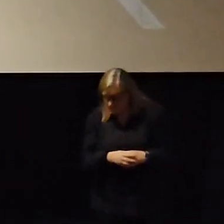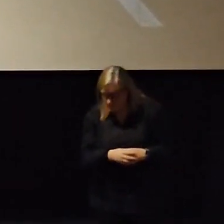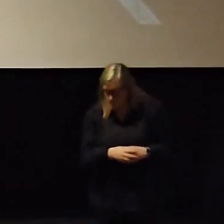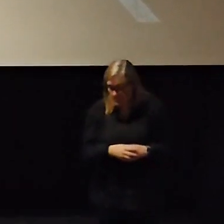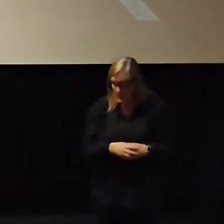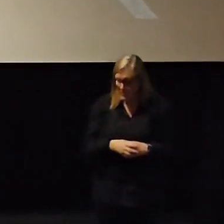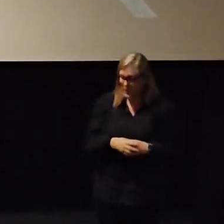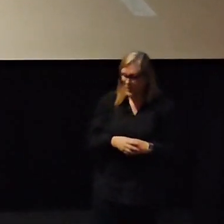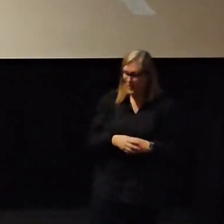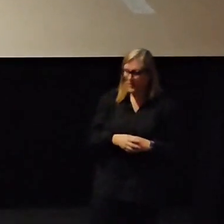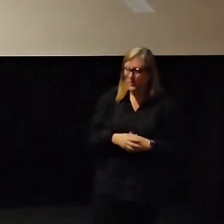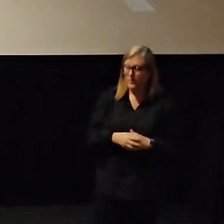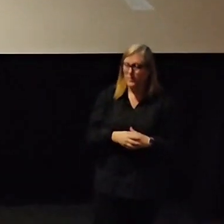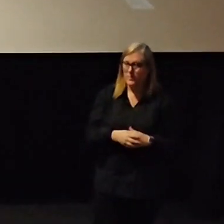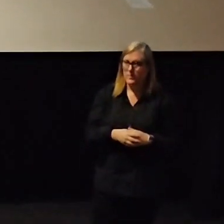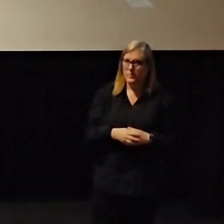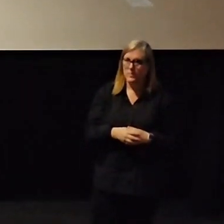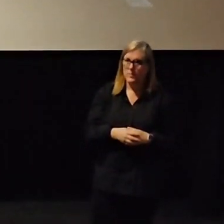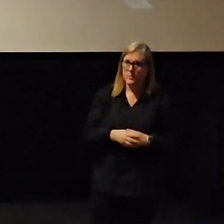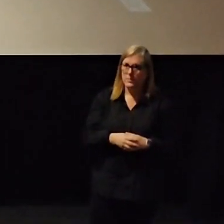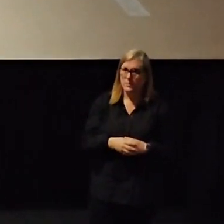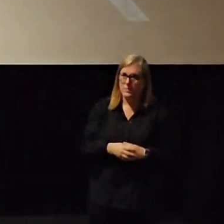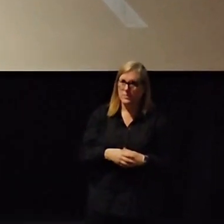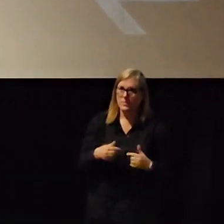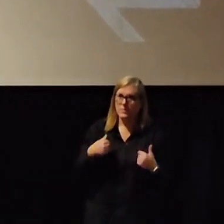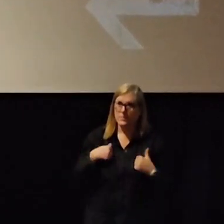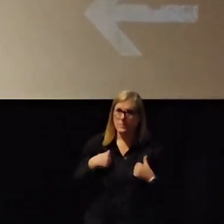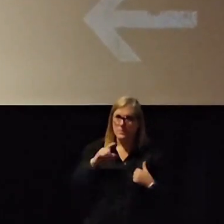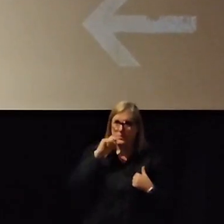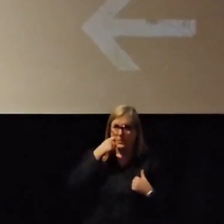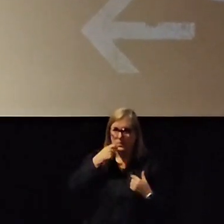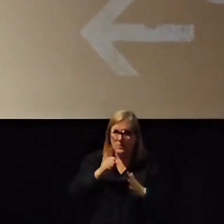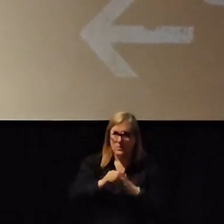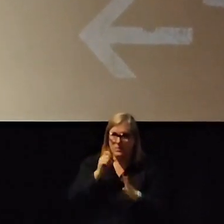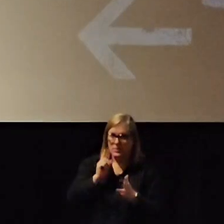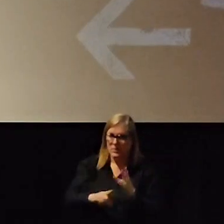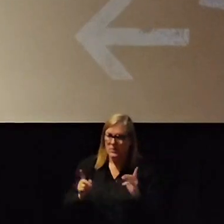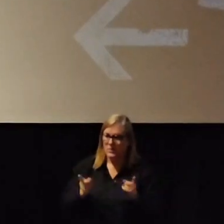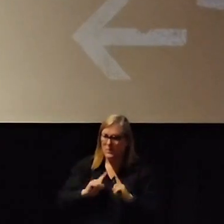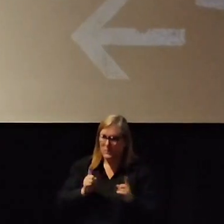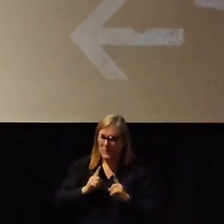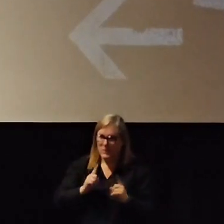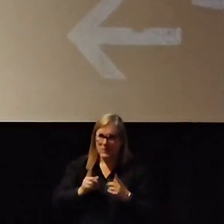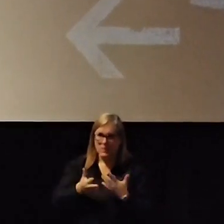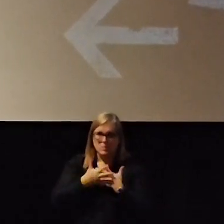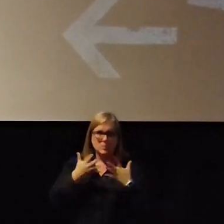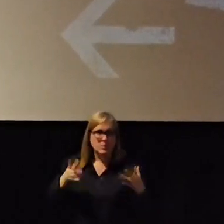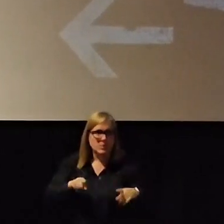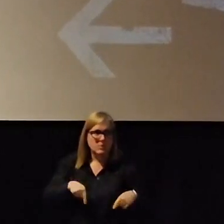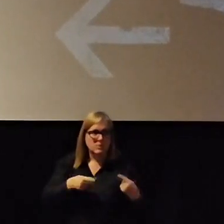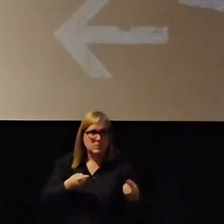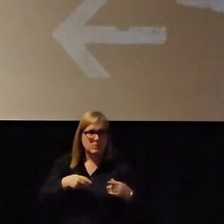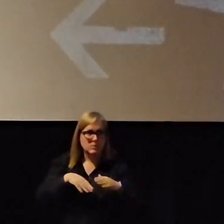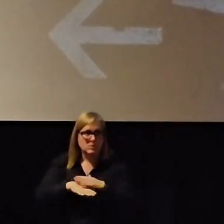So what I'm going to do is go through how I diagnose one of the big challenges in society